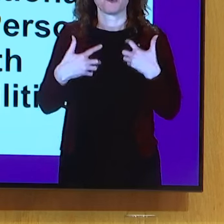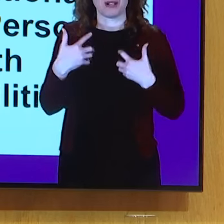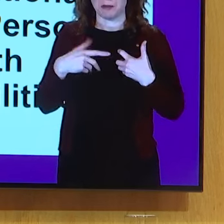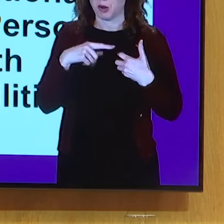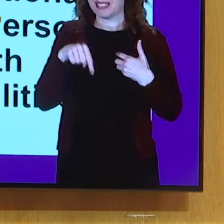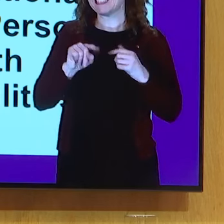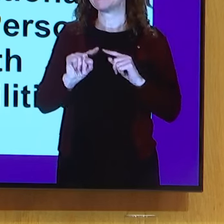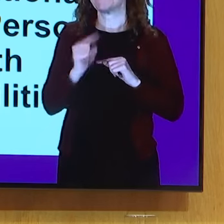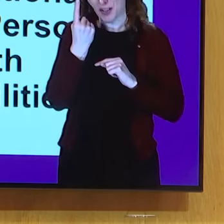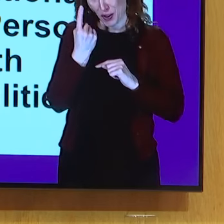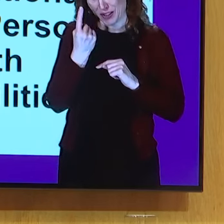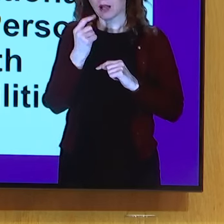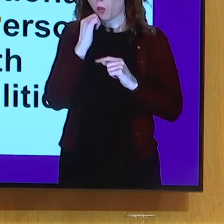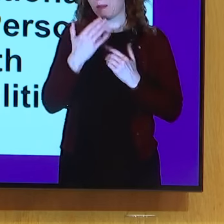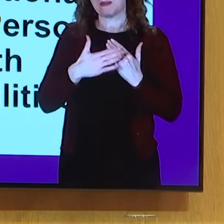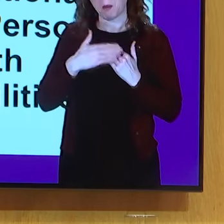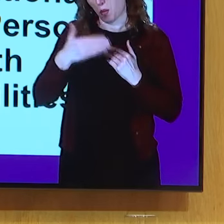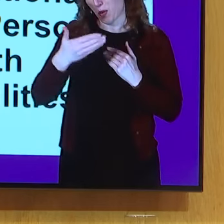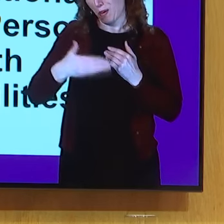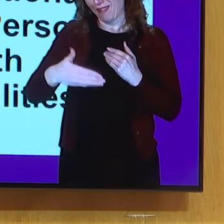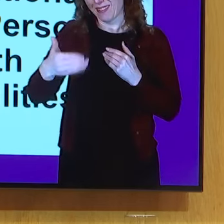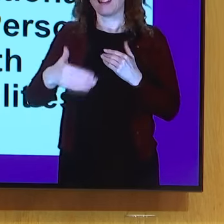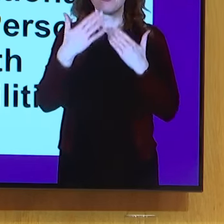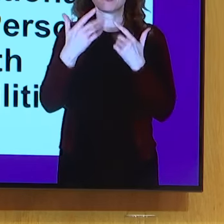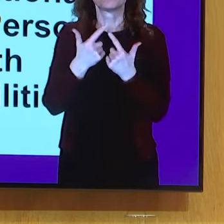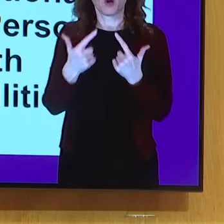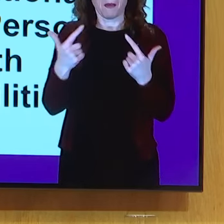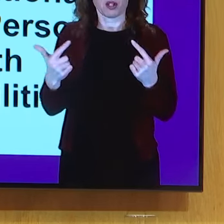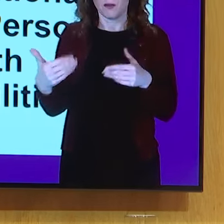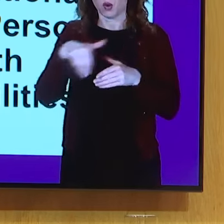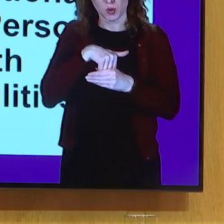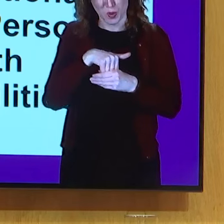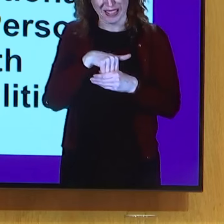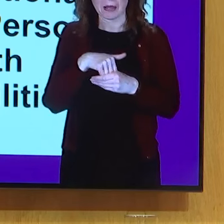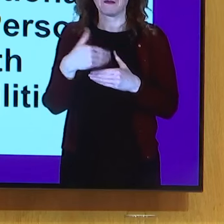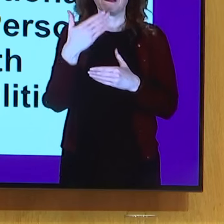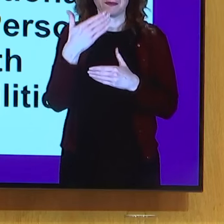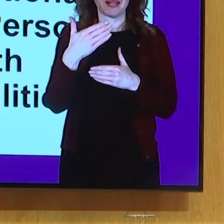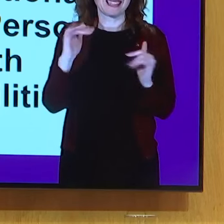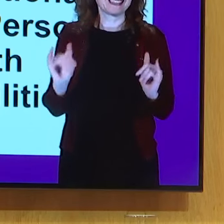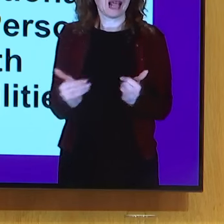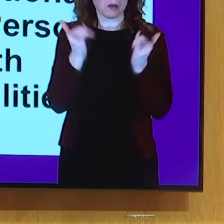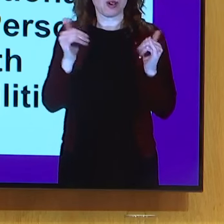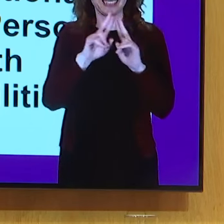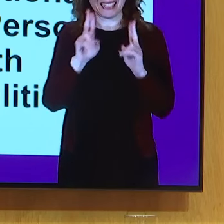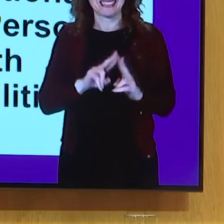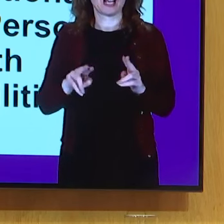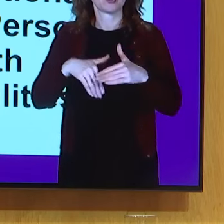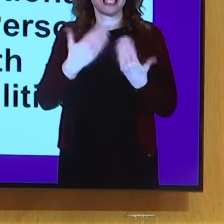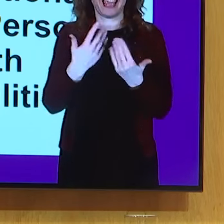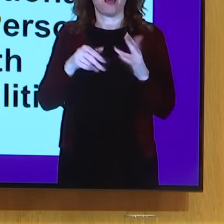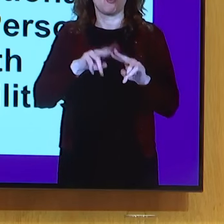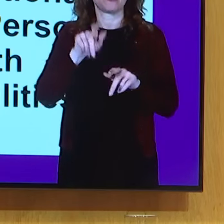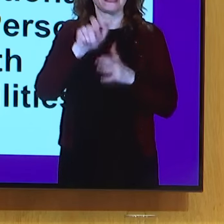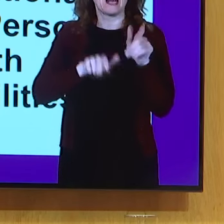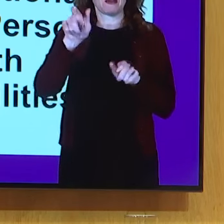first of many, many events. Thank you so much for joining us. Please do celebrate International Day of Disabled People on the 3rd of